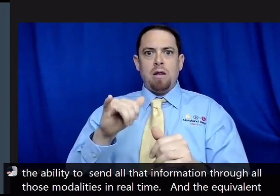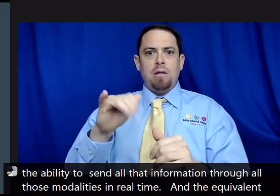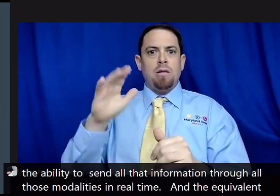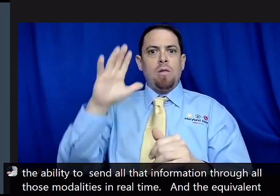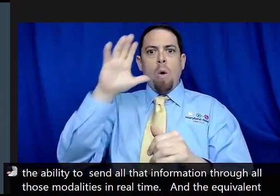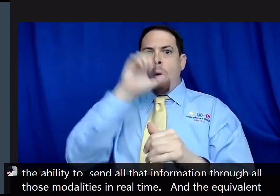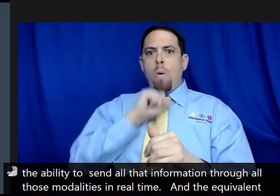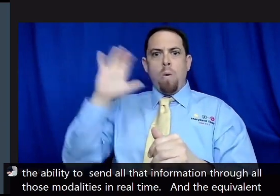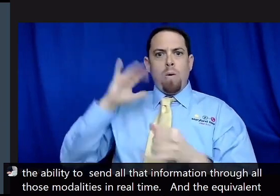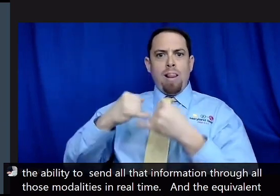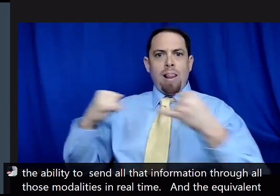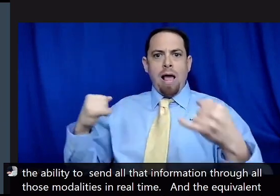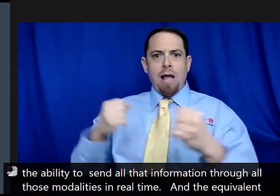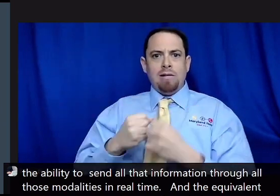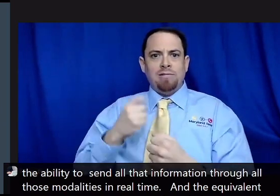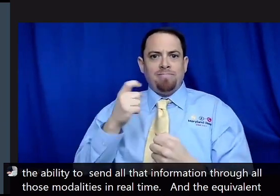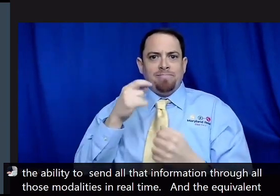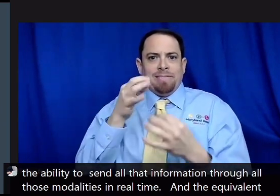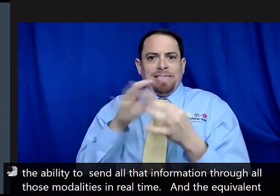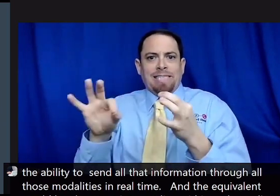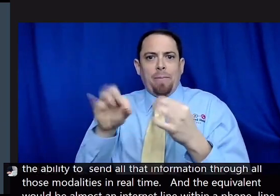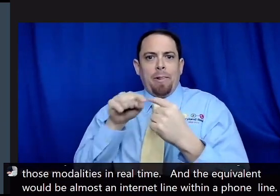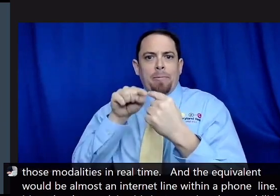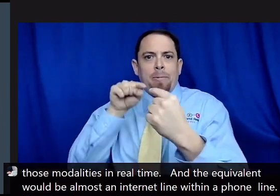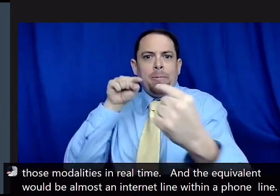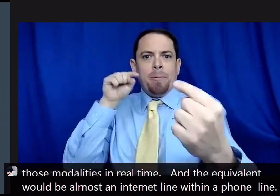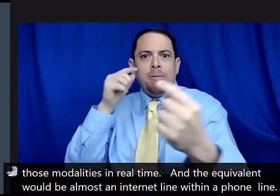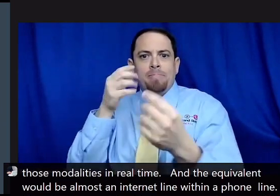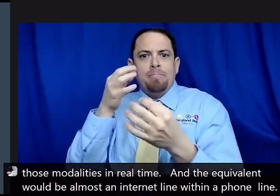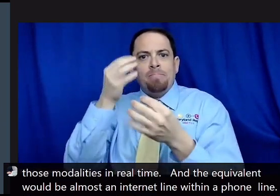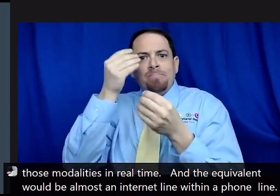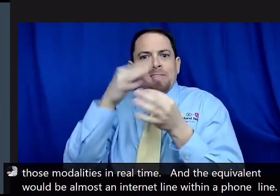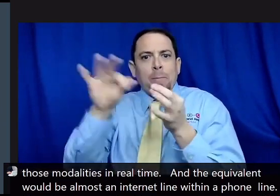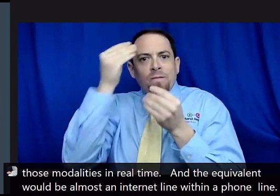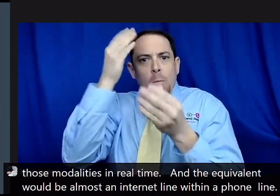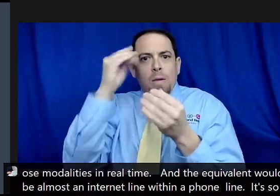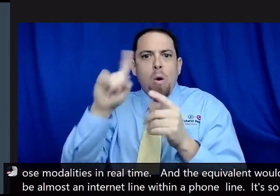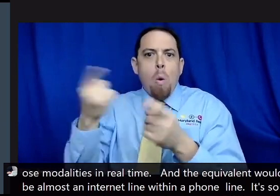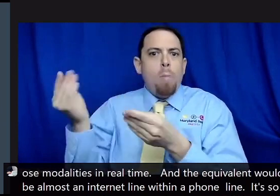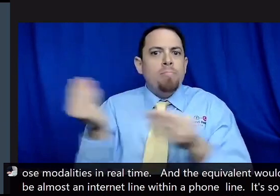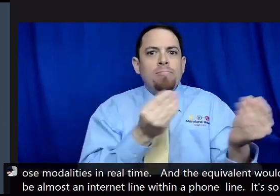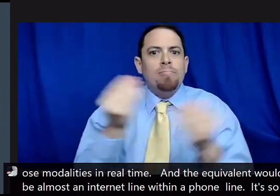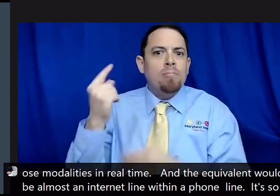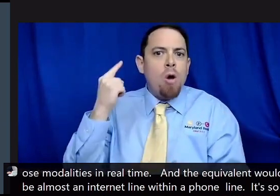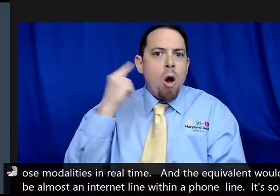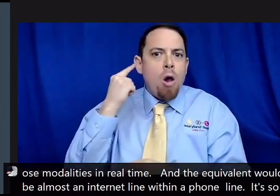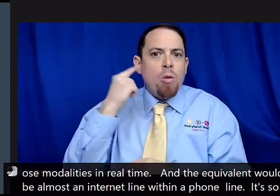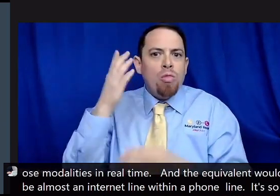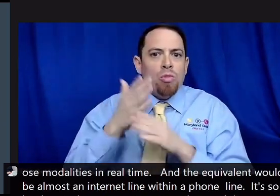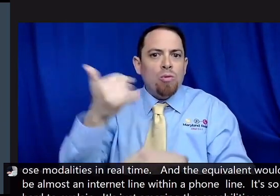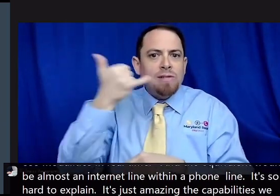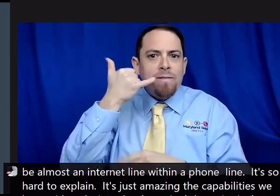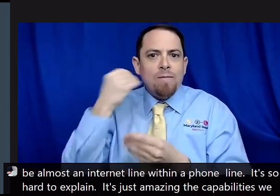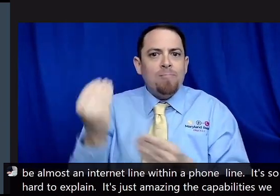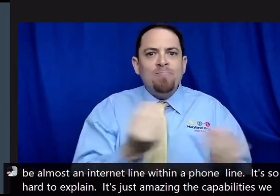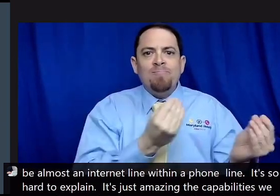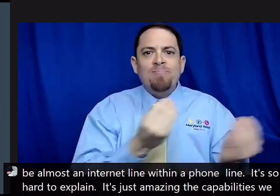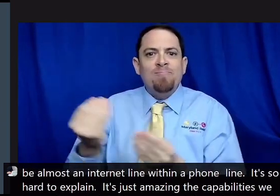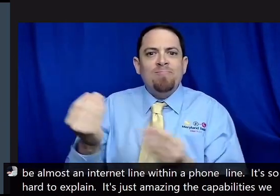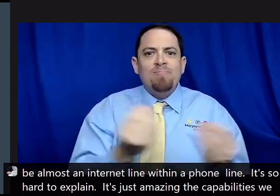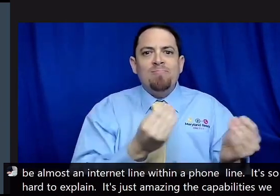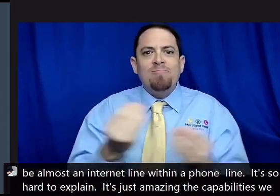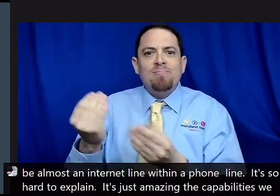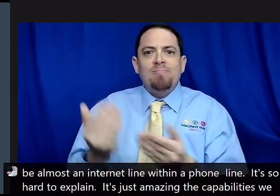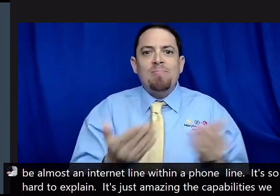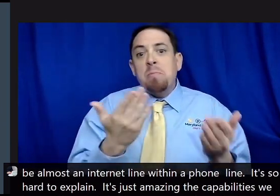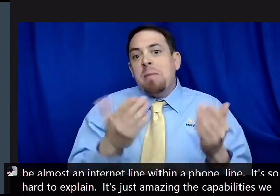we have with today's technology. And the point is that antiquated linear technology of sending information,